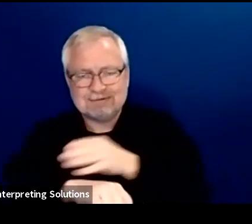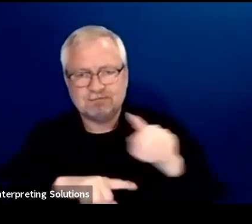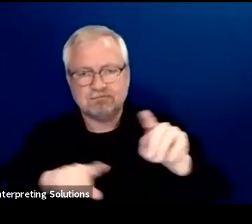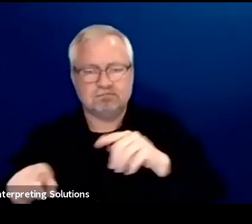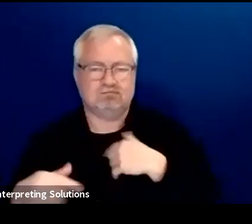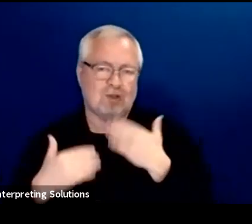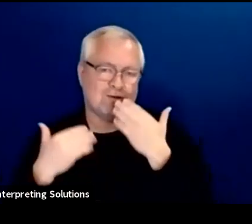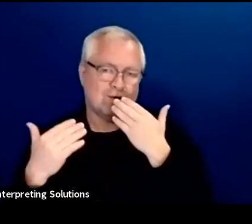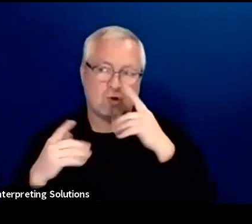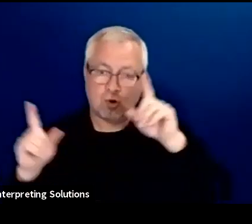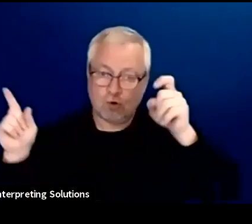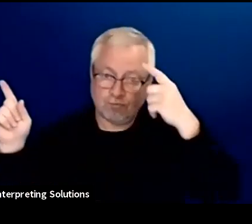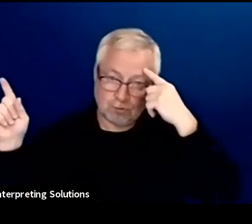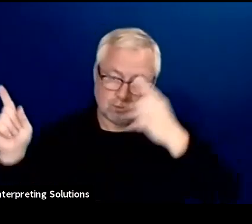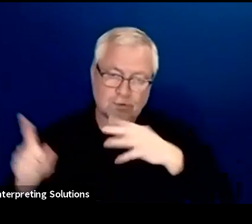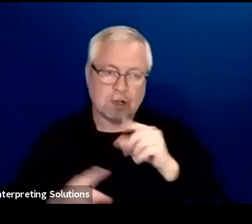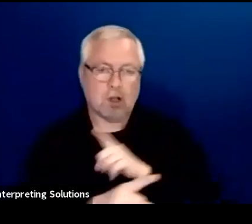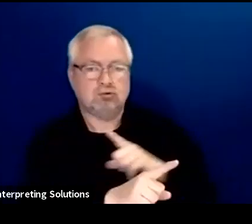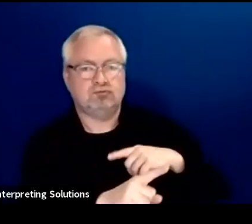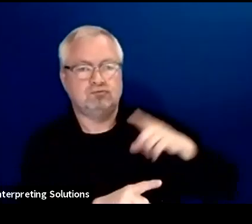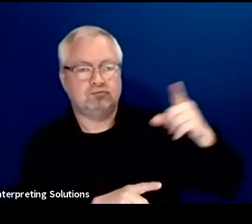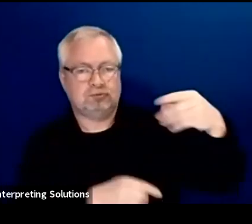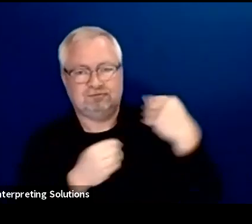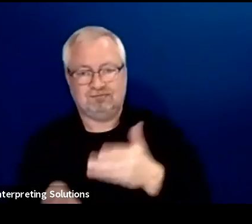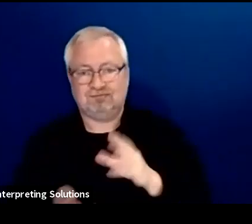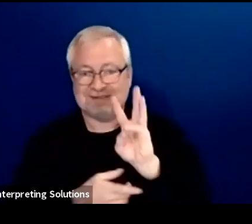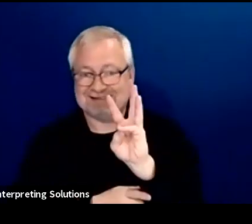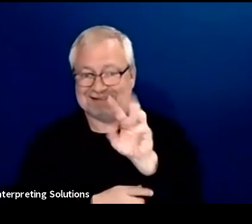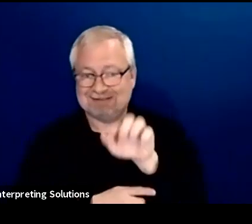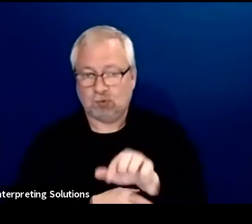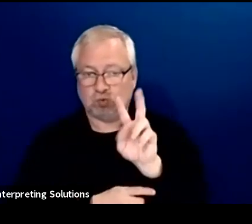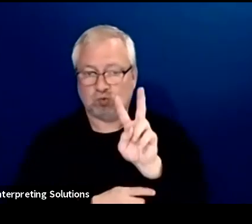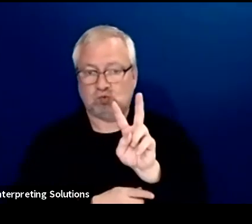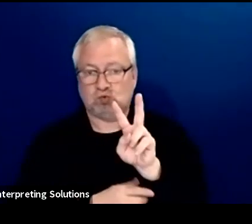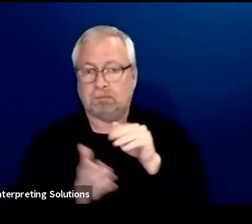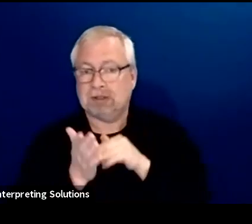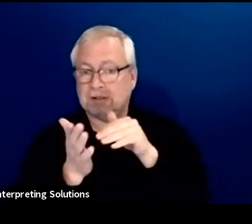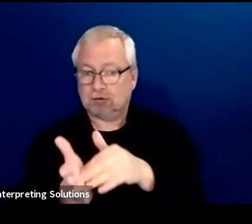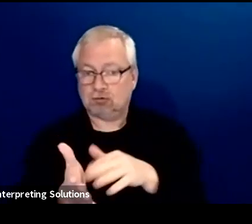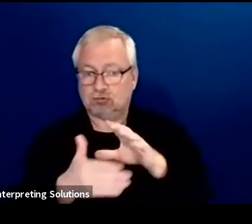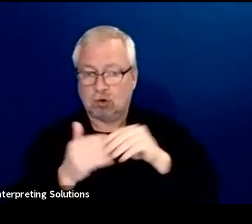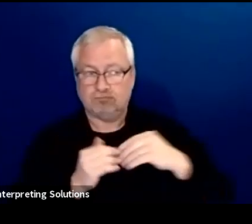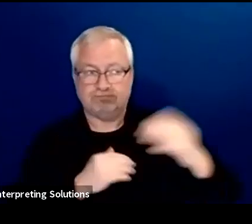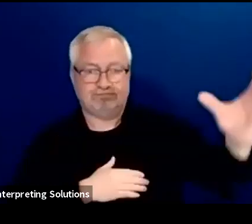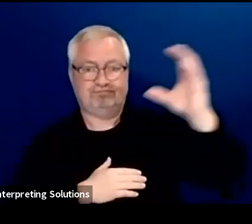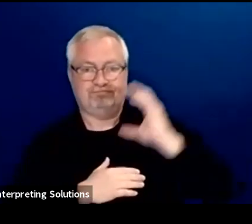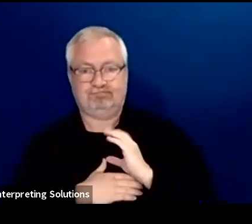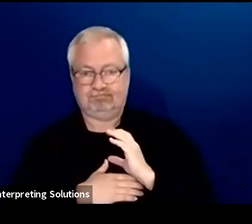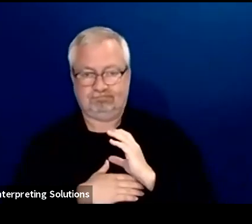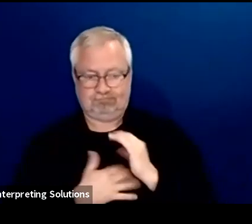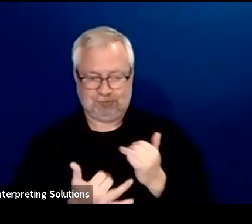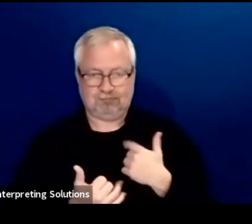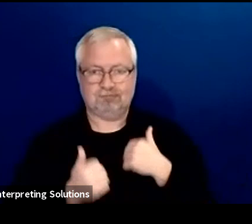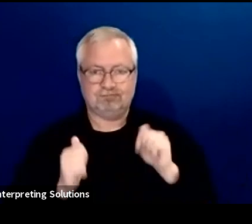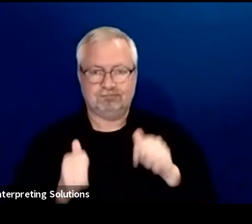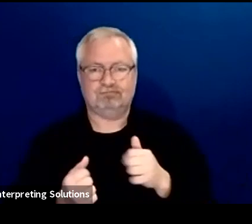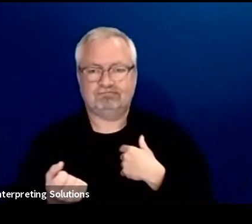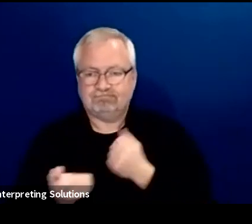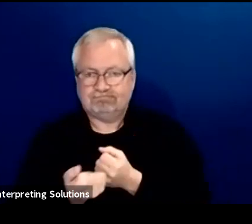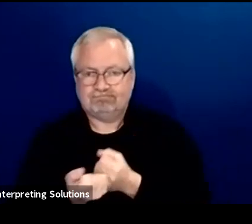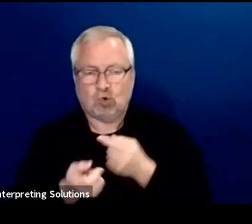$6.2 million in support to Minnesota veterans in the recently enacted COVID response package. These funds will be